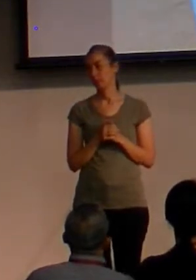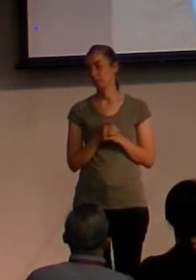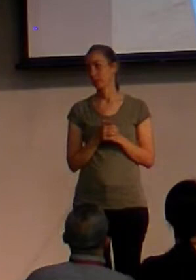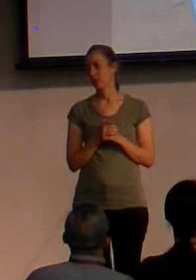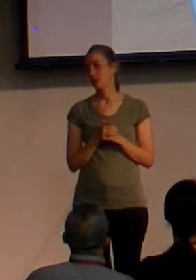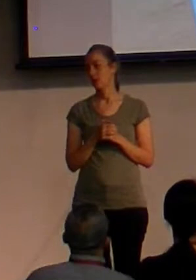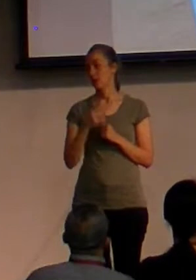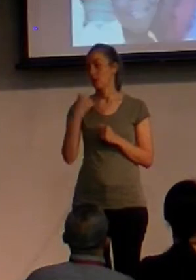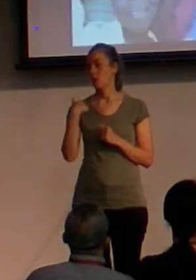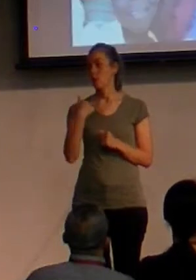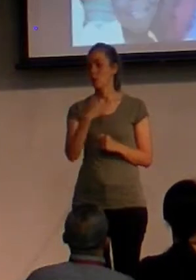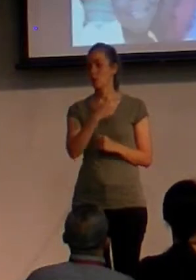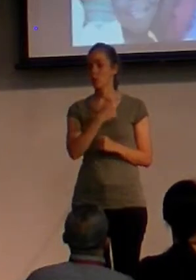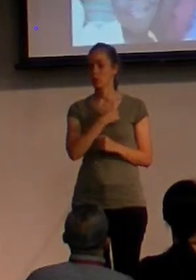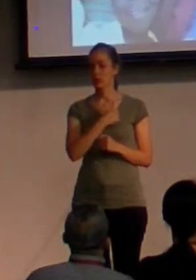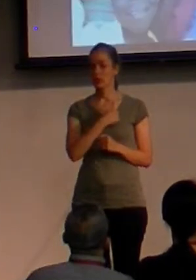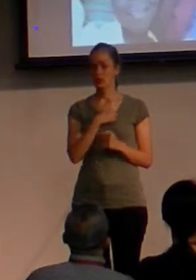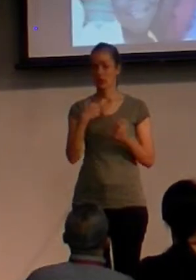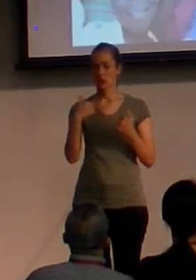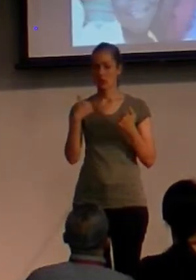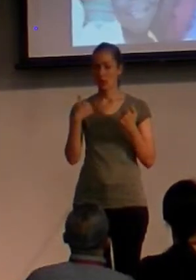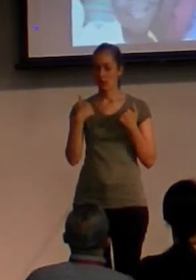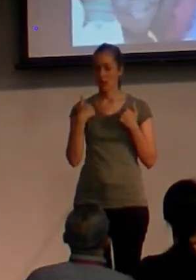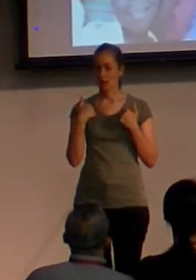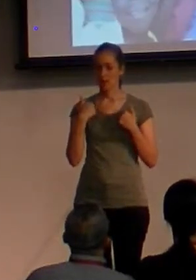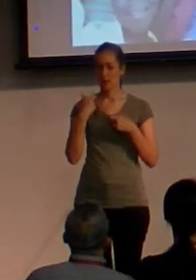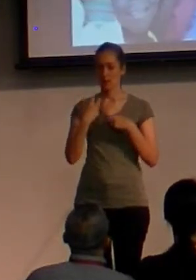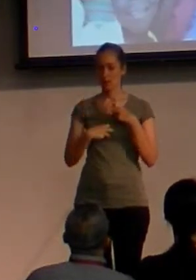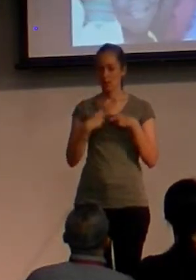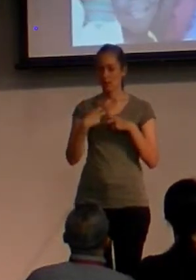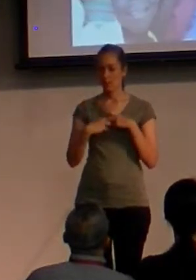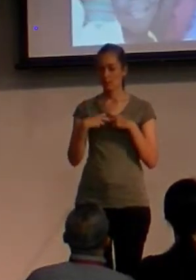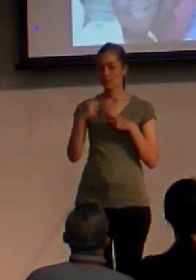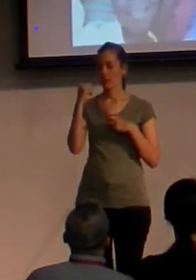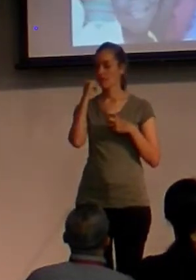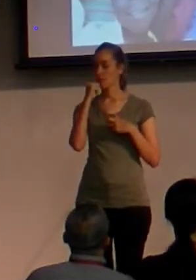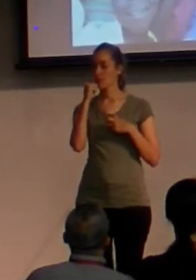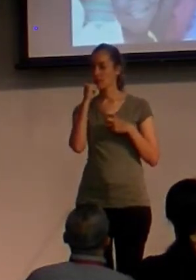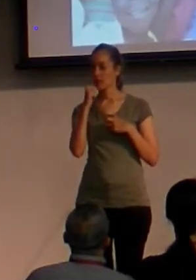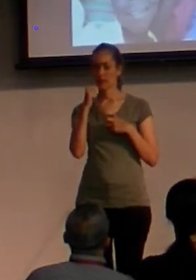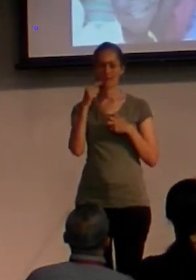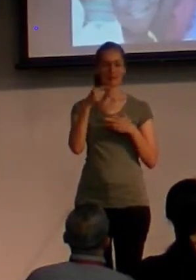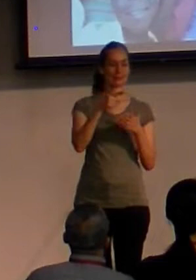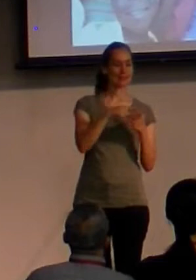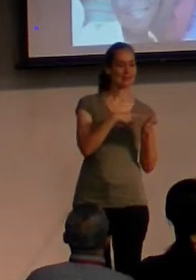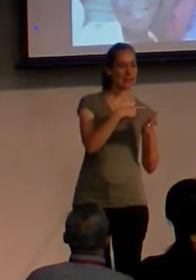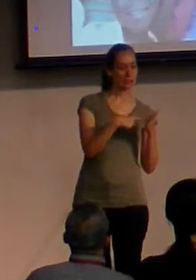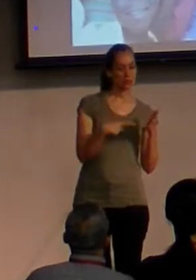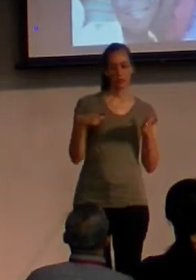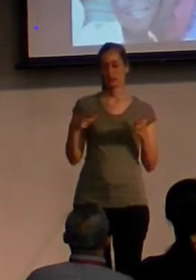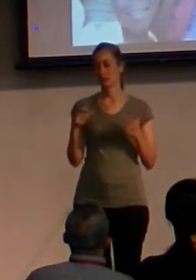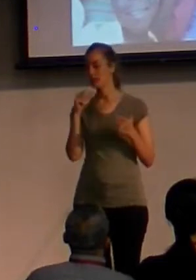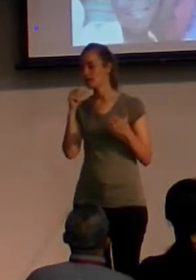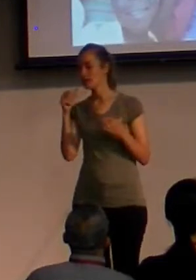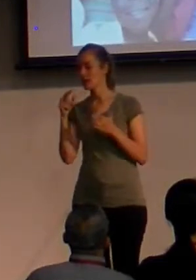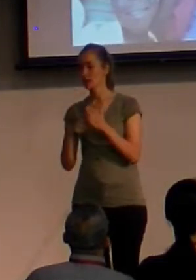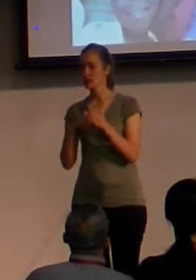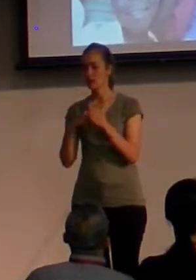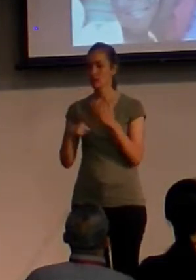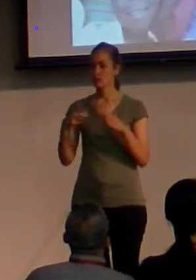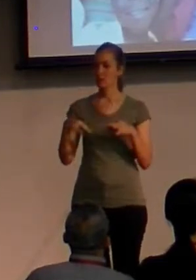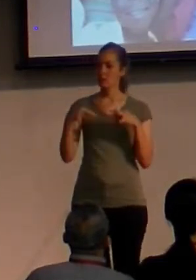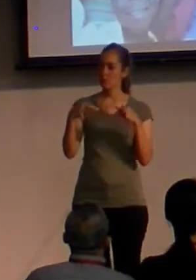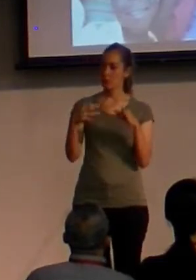We run into problems every single day. No, it's canceled, or not canceled, but it's put off for